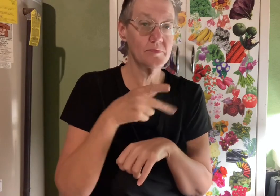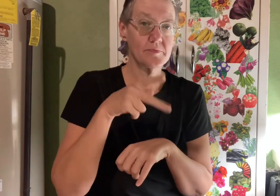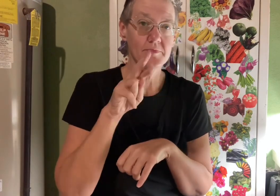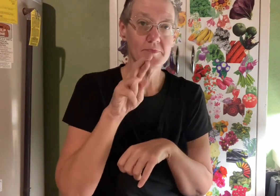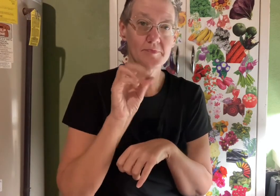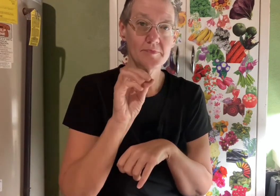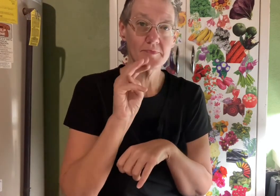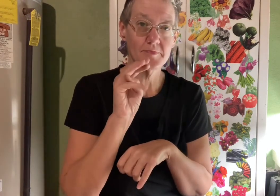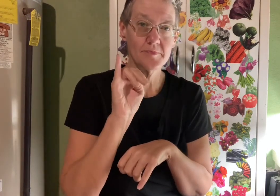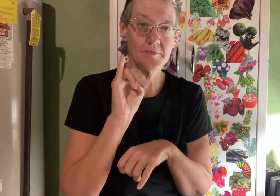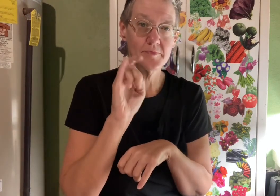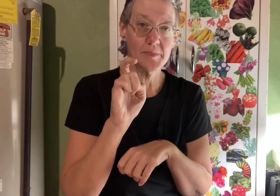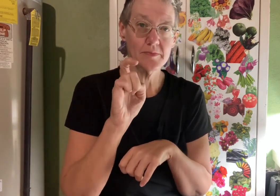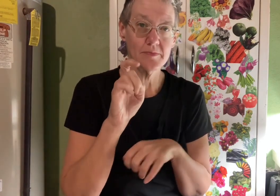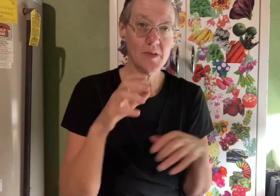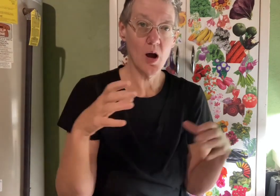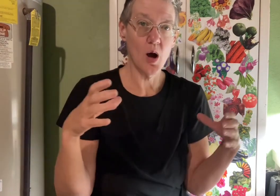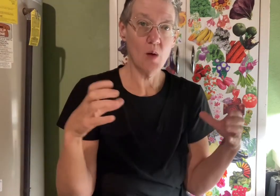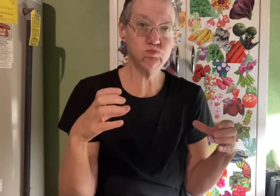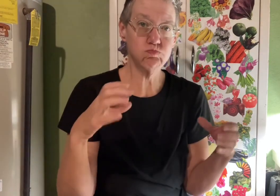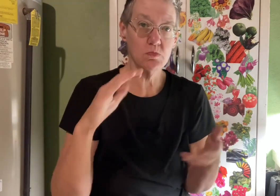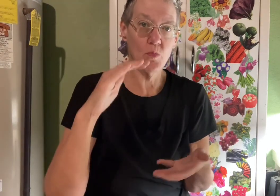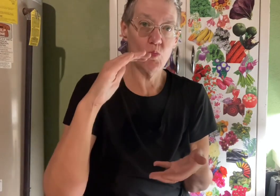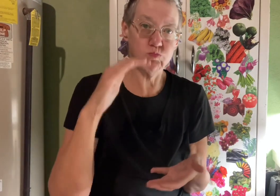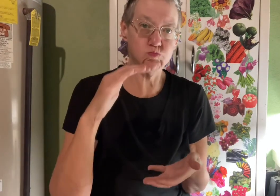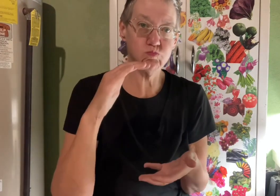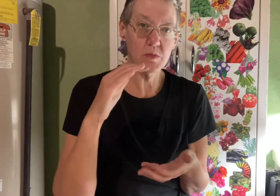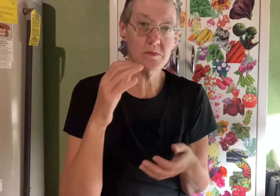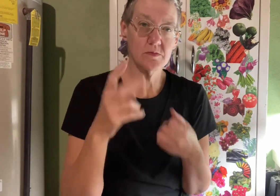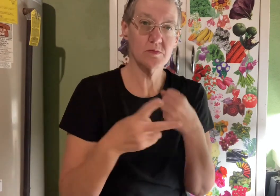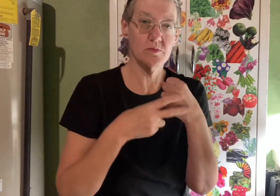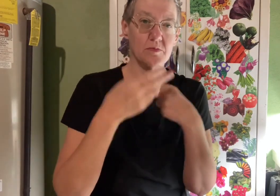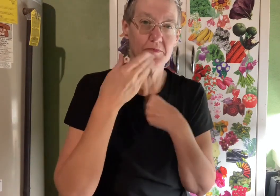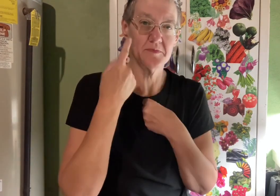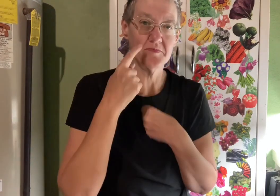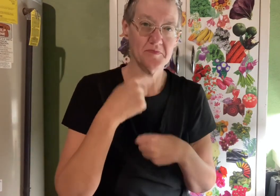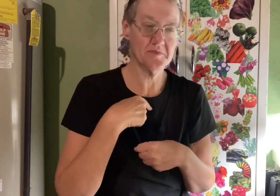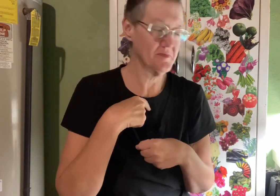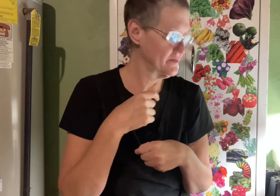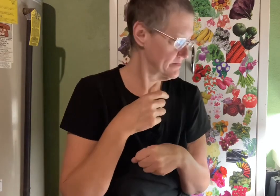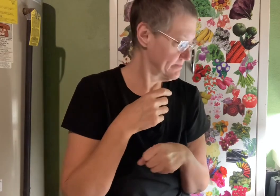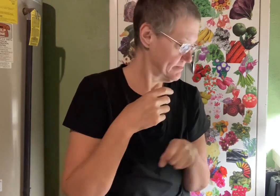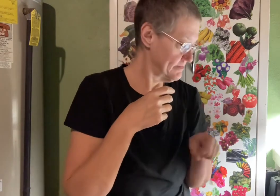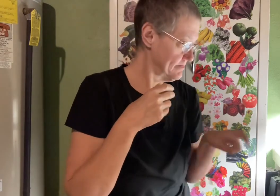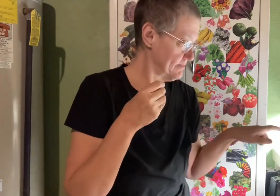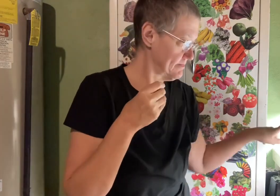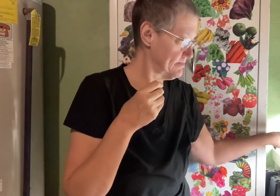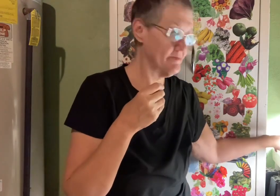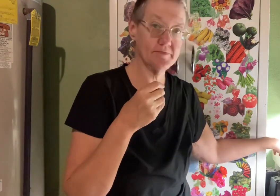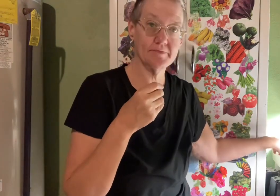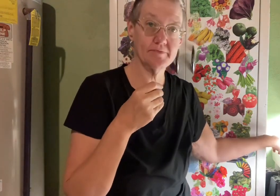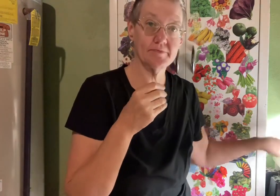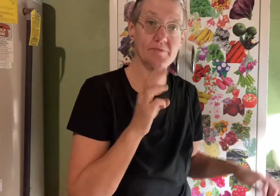soil, and I like to use ProMix compressed soil. It stores best for